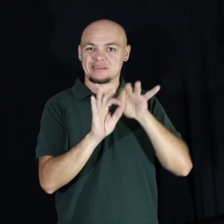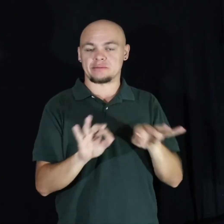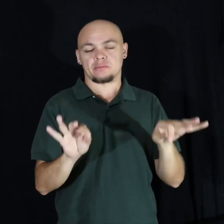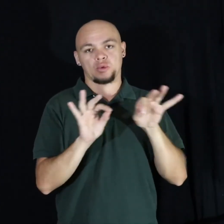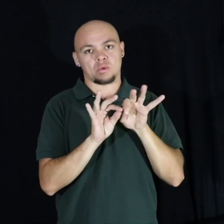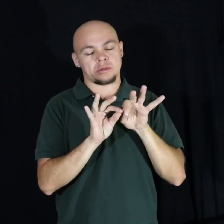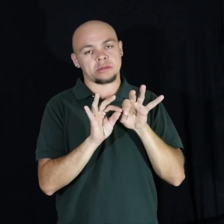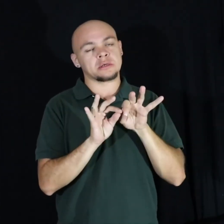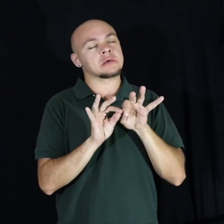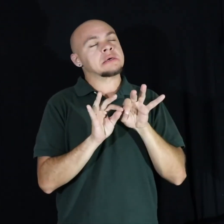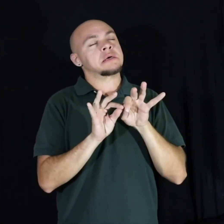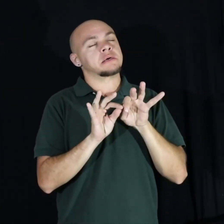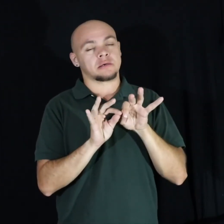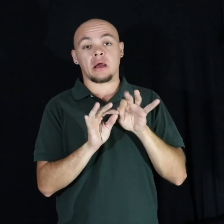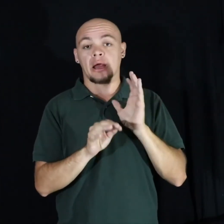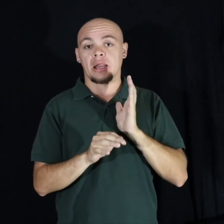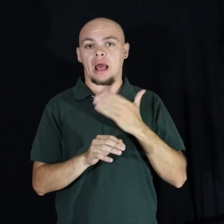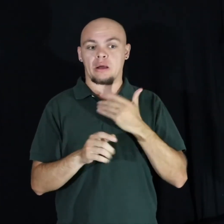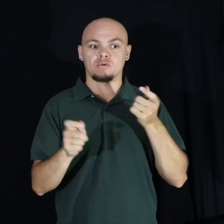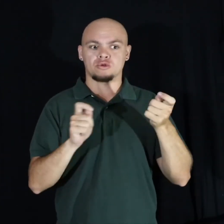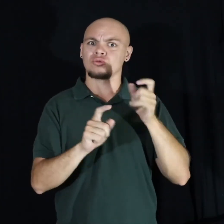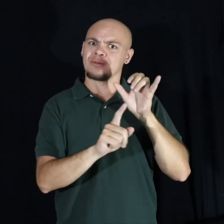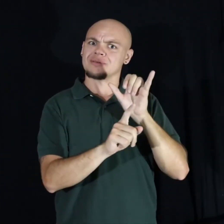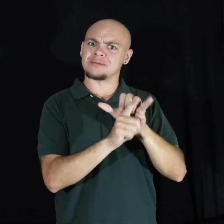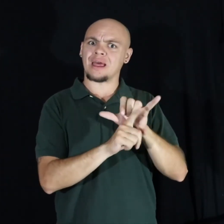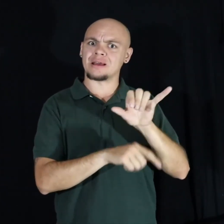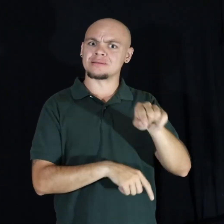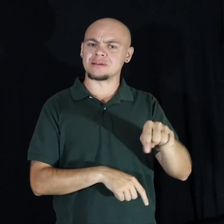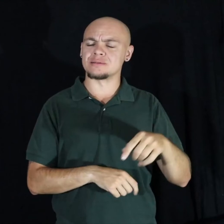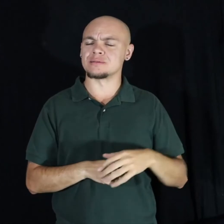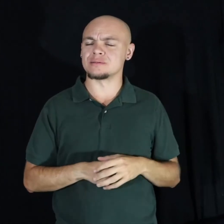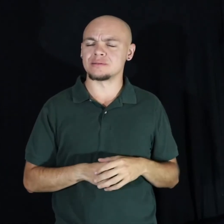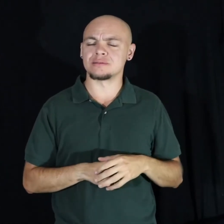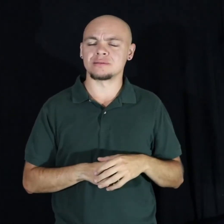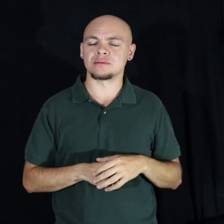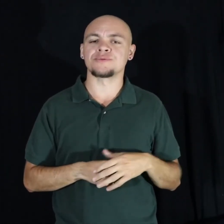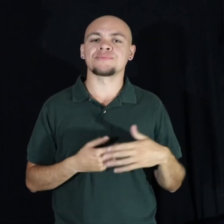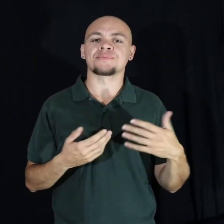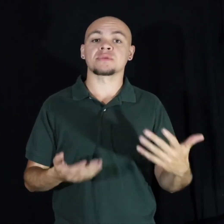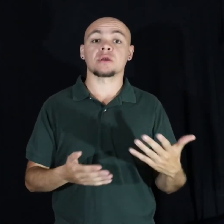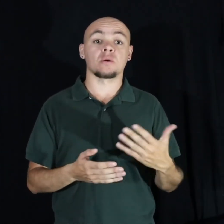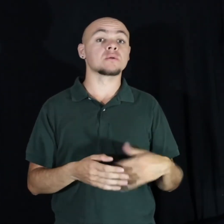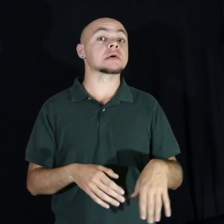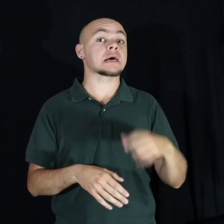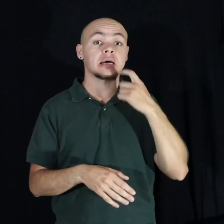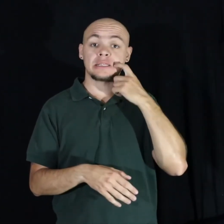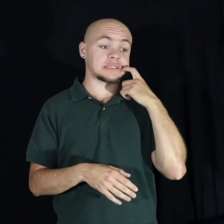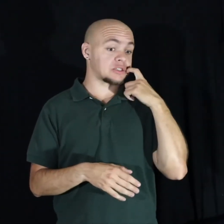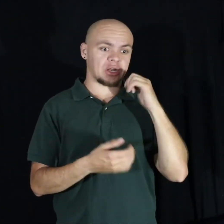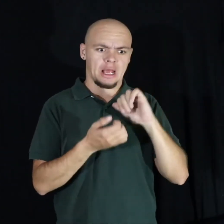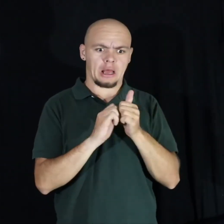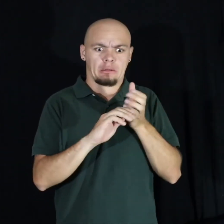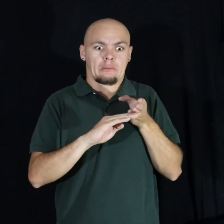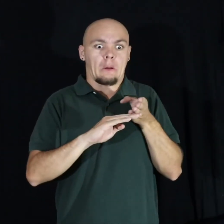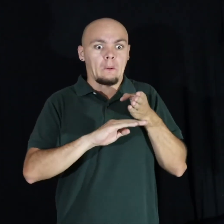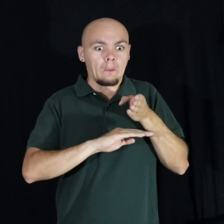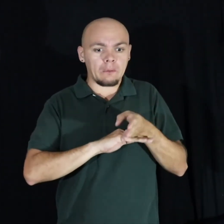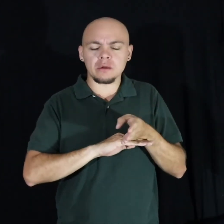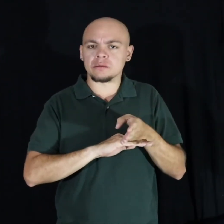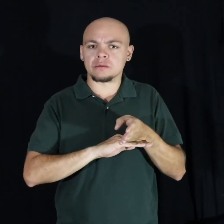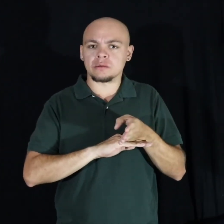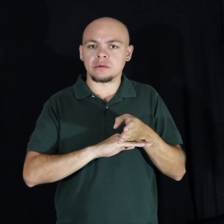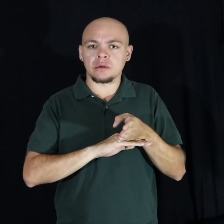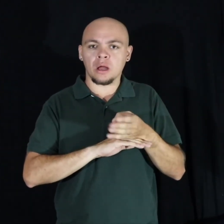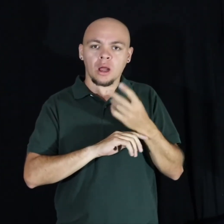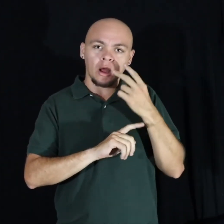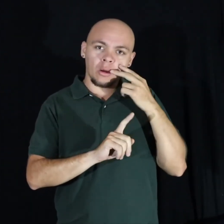always within our own control. So when it comes to overcoming addiction, are we